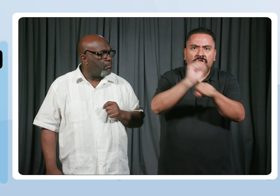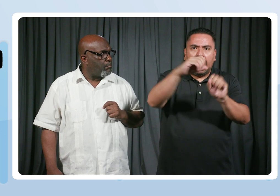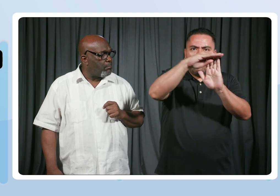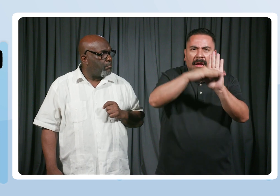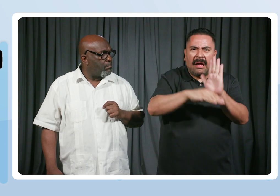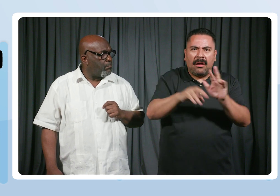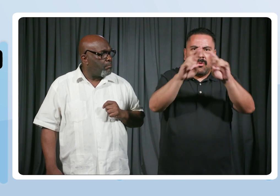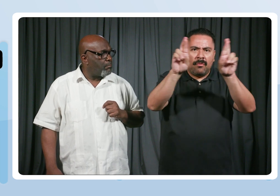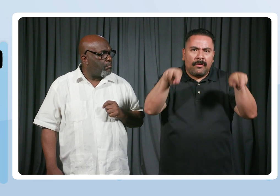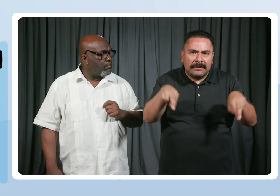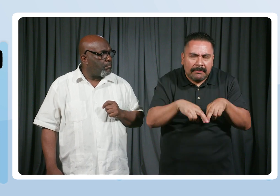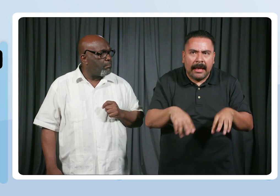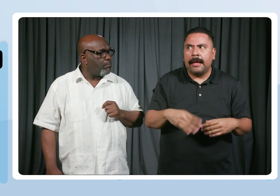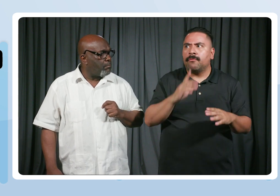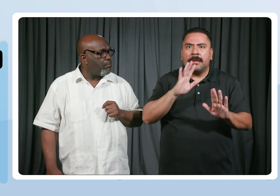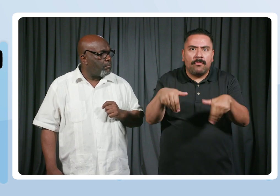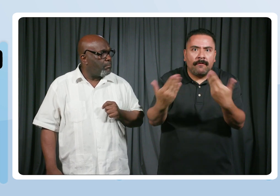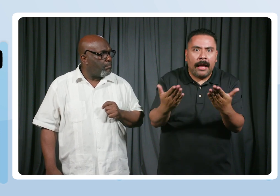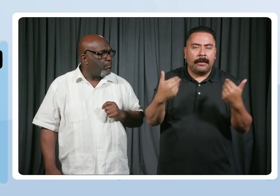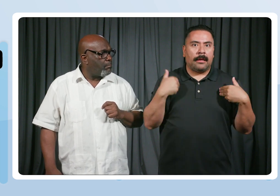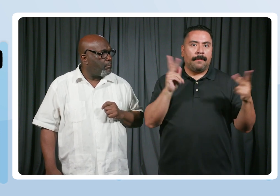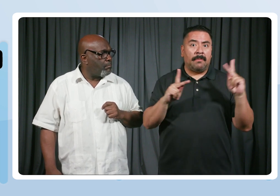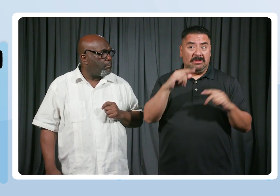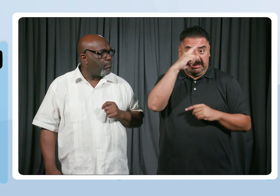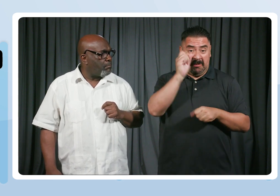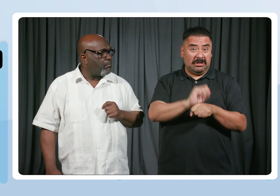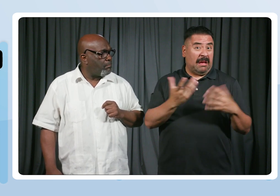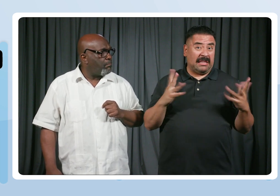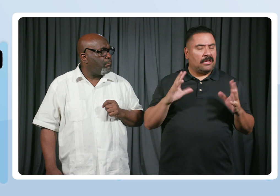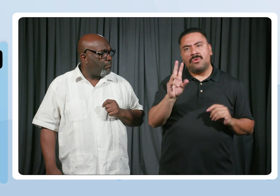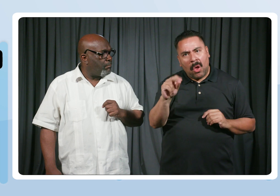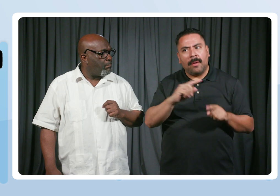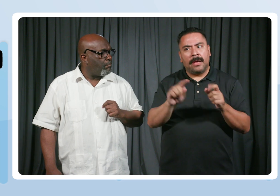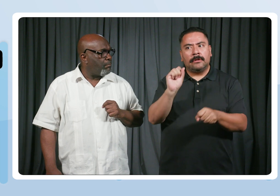So really wanting to provide young people with not just a summer job or not just